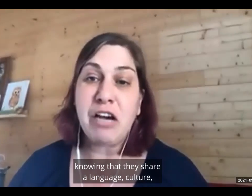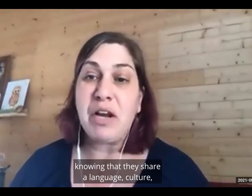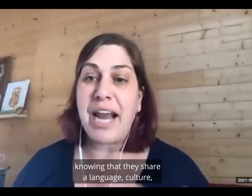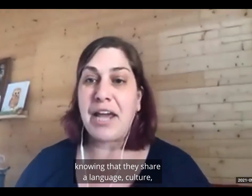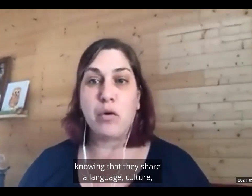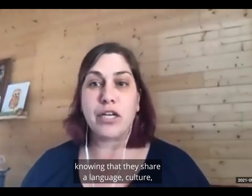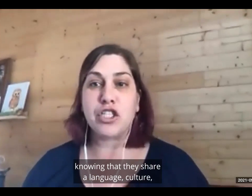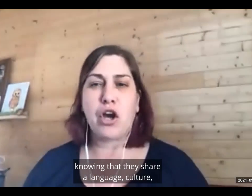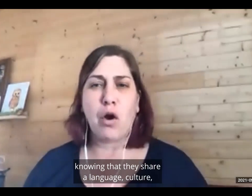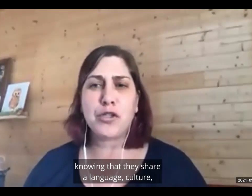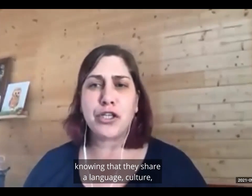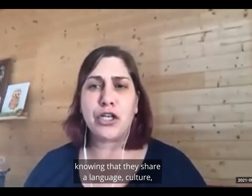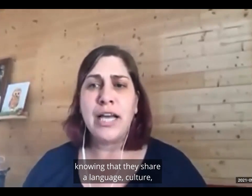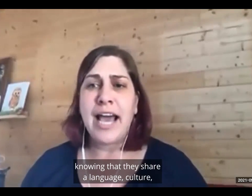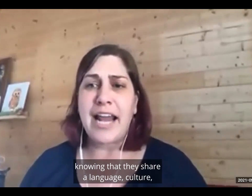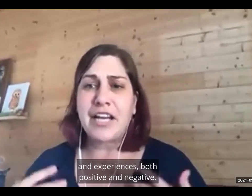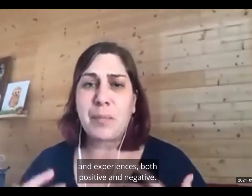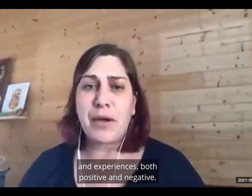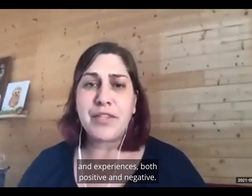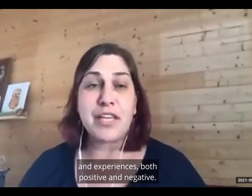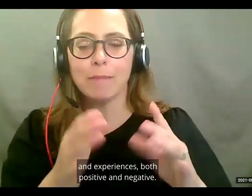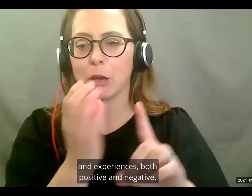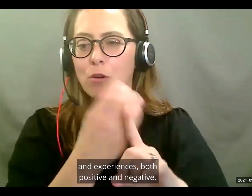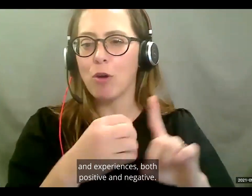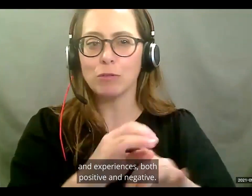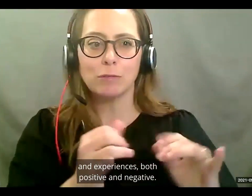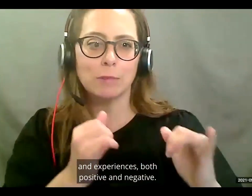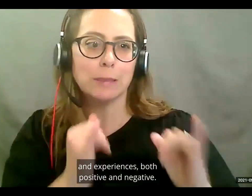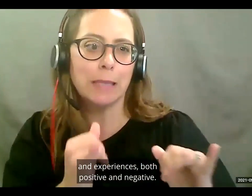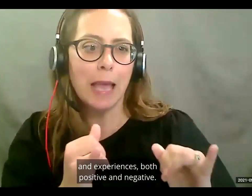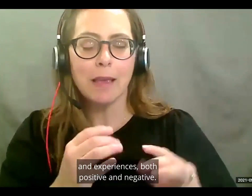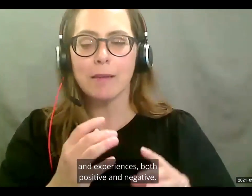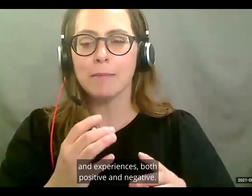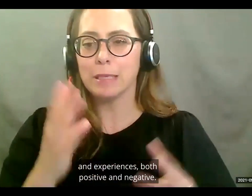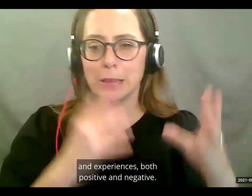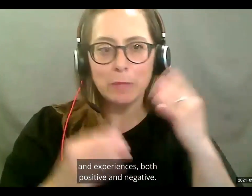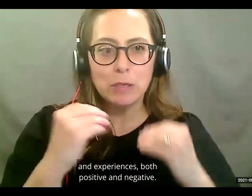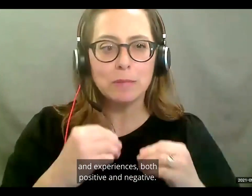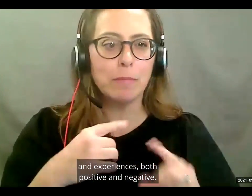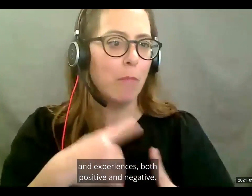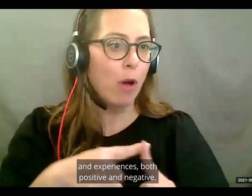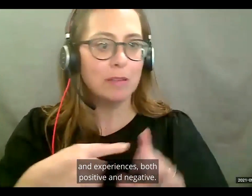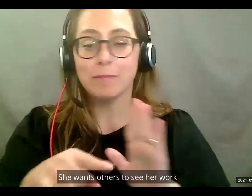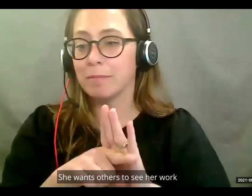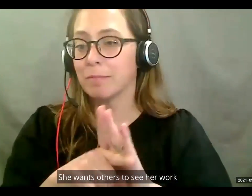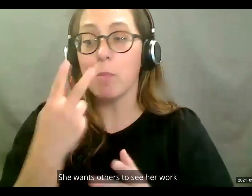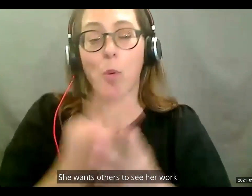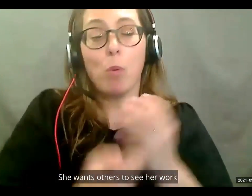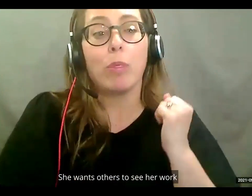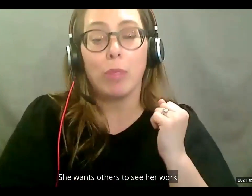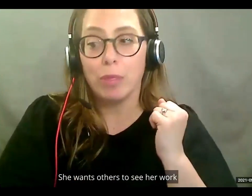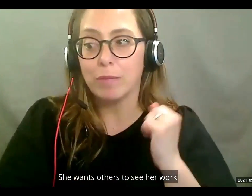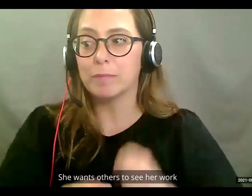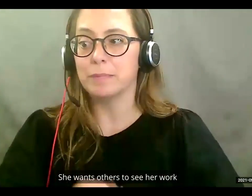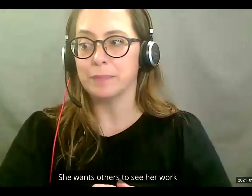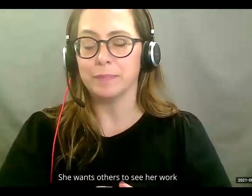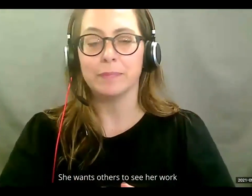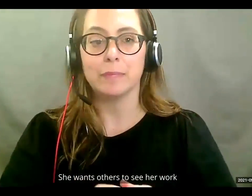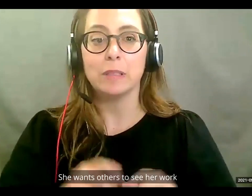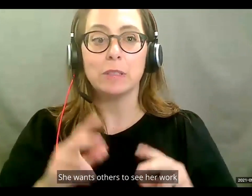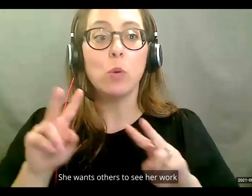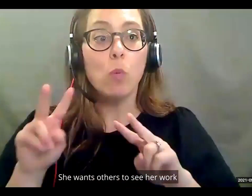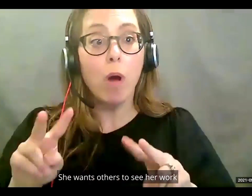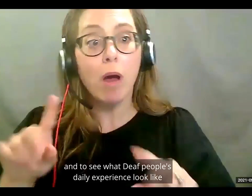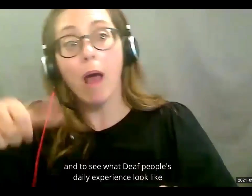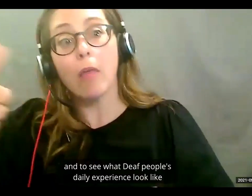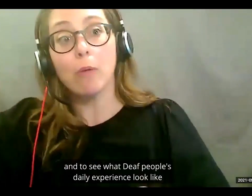they share a language, culture, and experiences, both positive and negative. She wants others to see